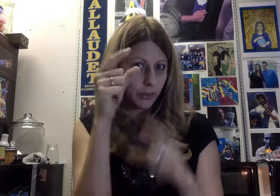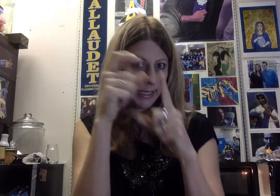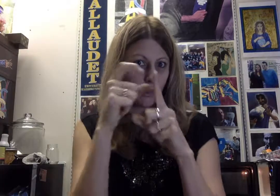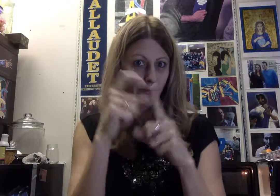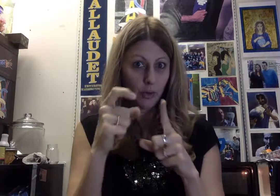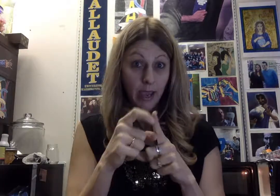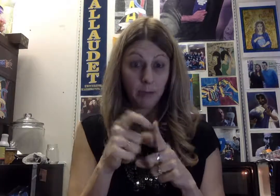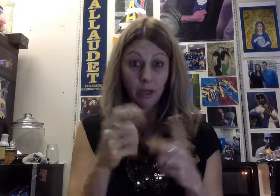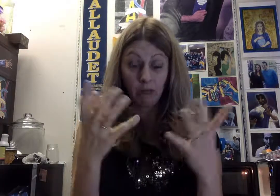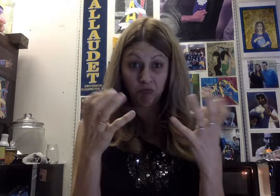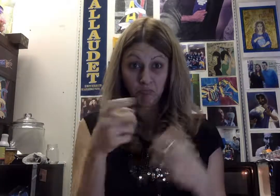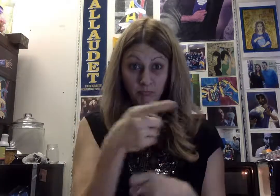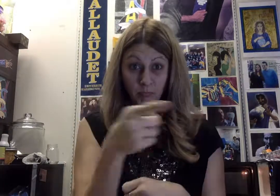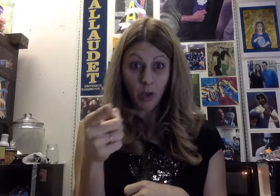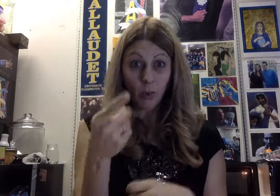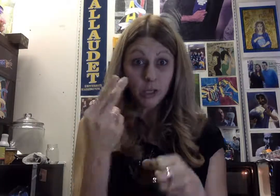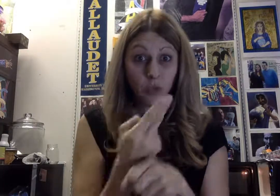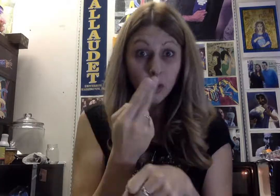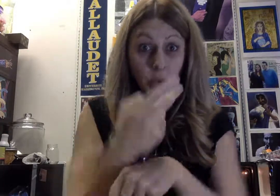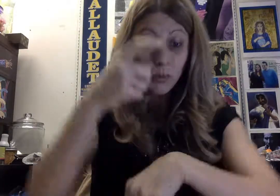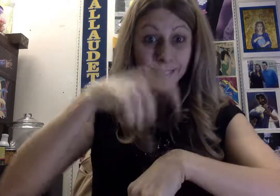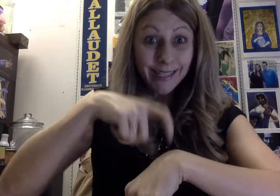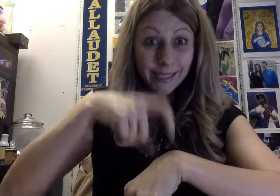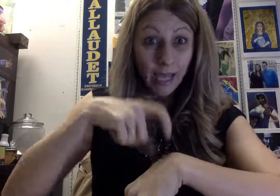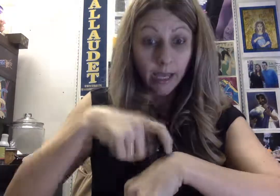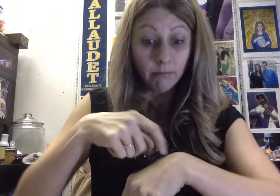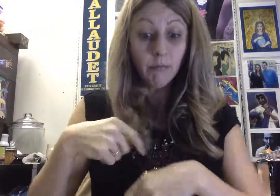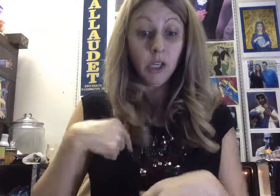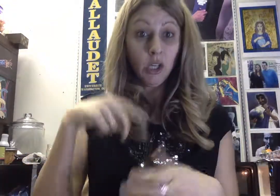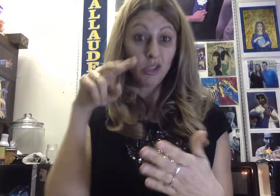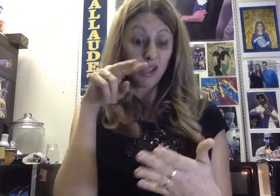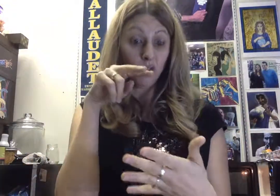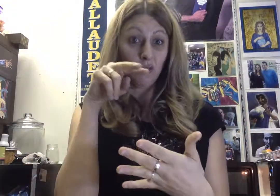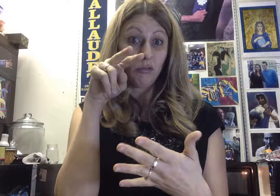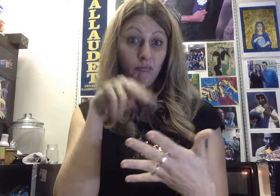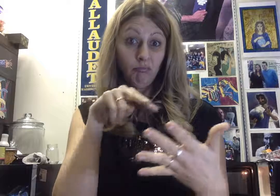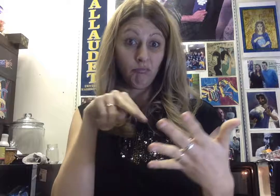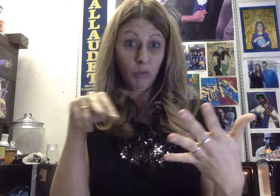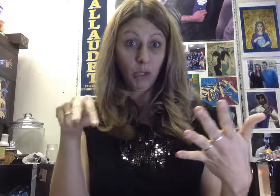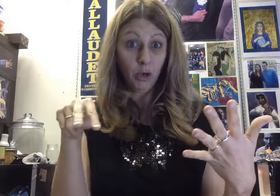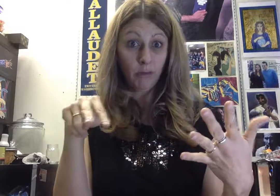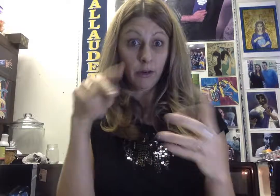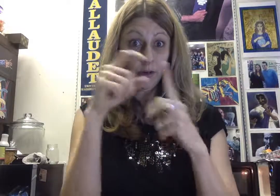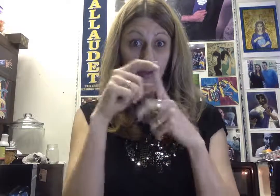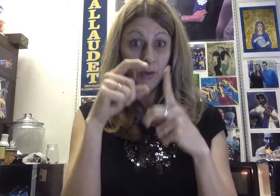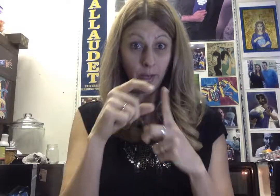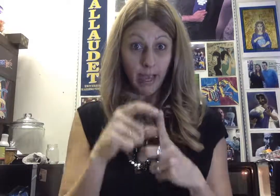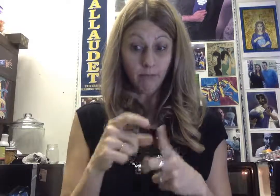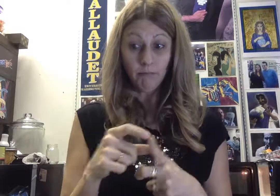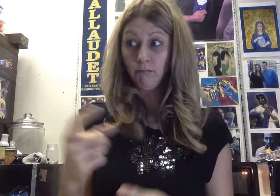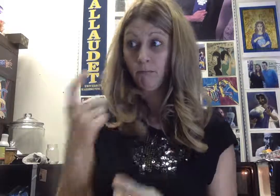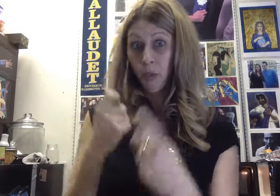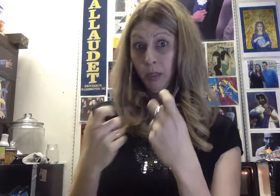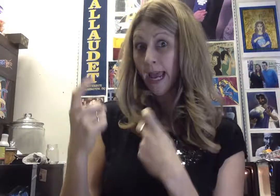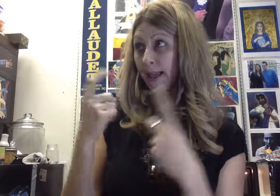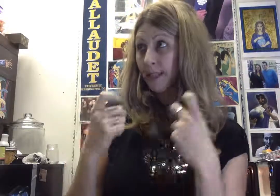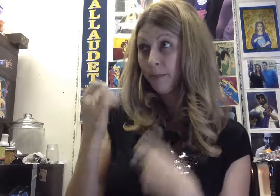understand the vocabulary. I want you to use this time to look over the vocab. You can ask me